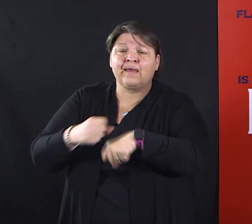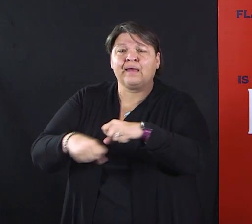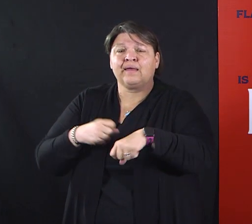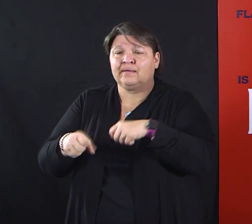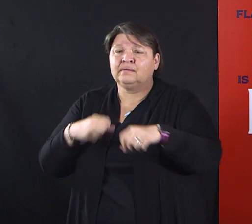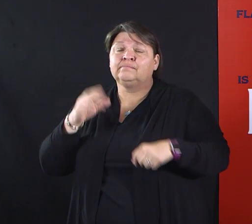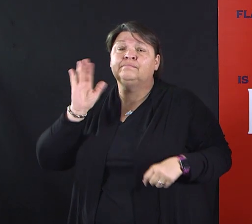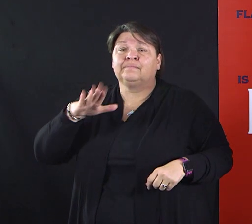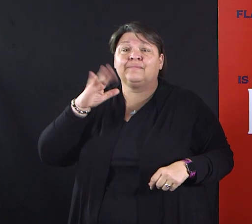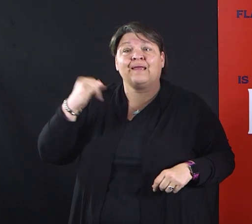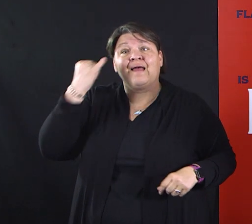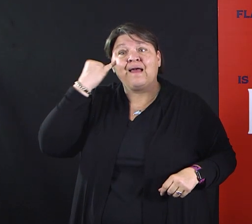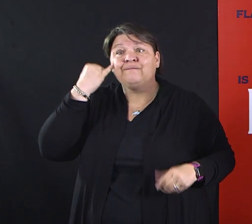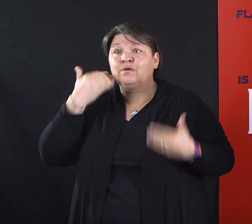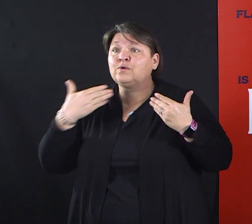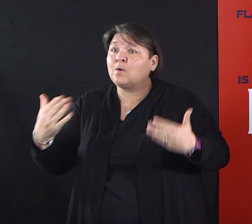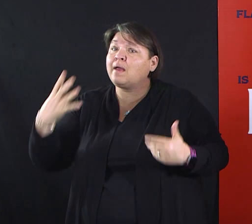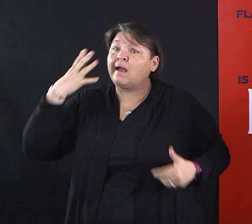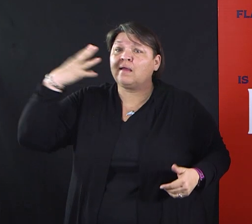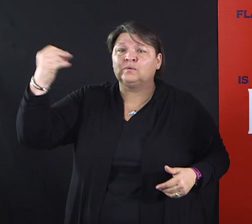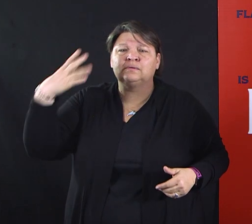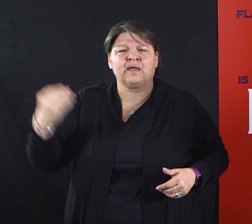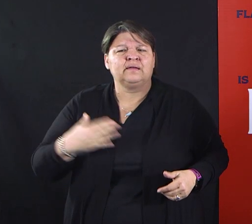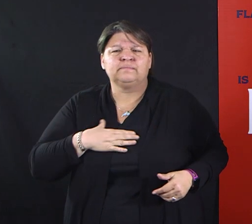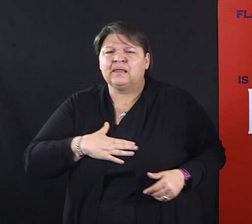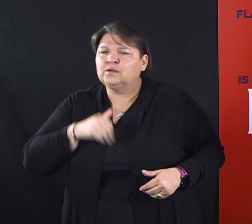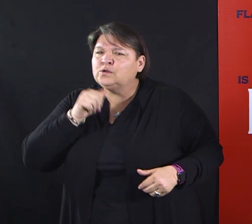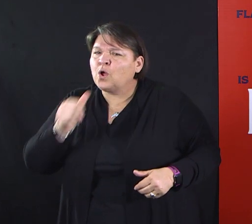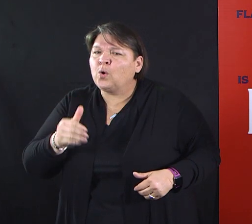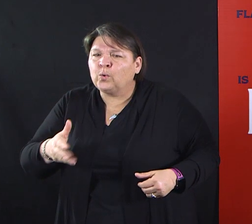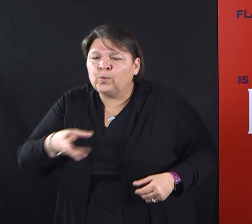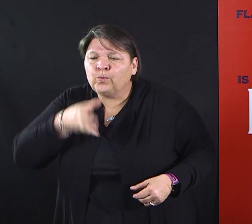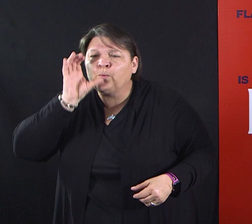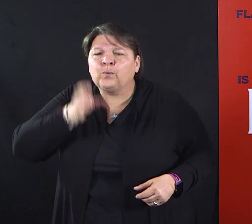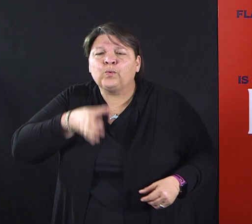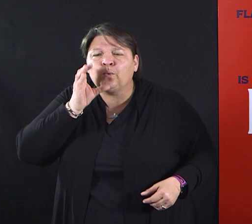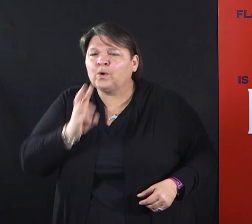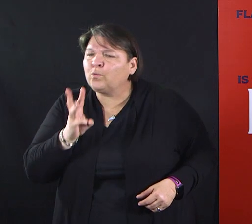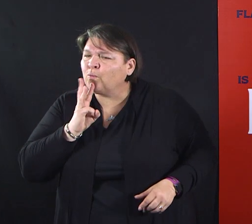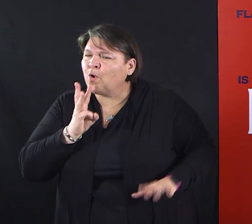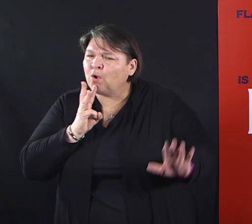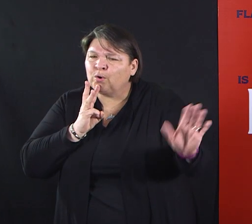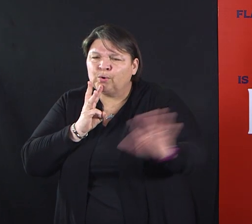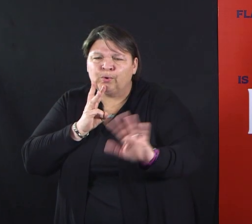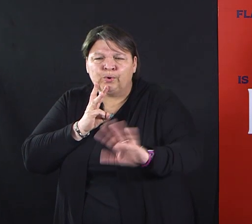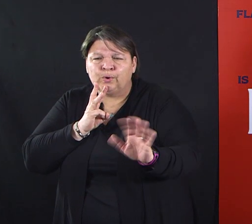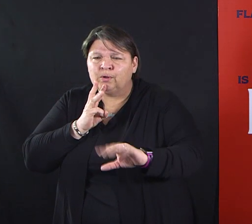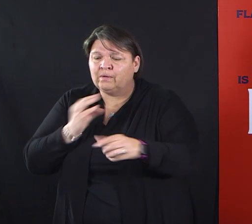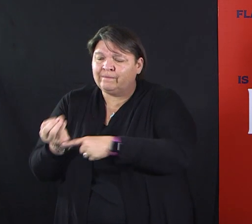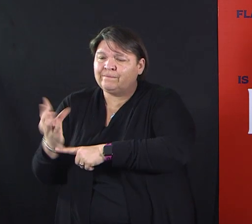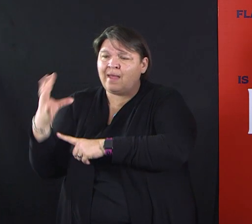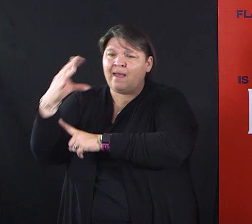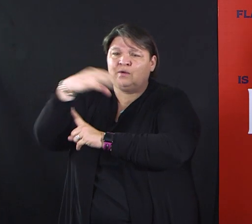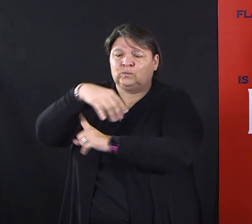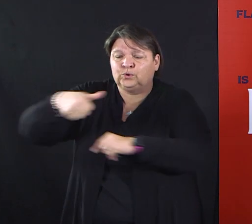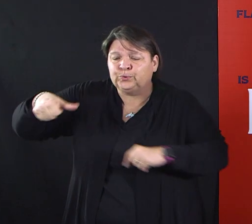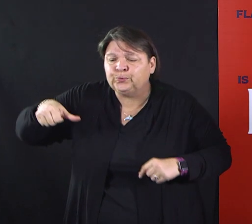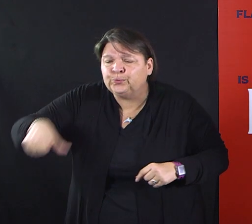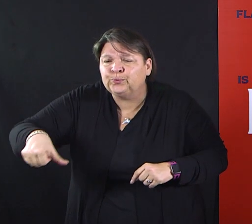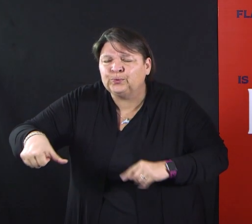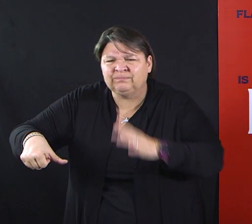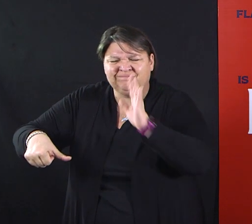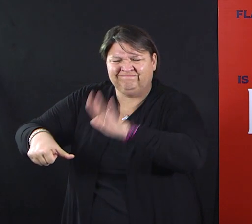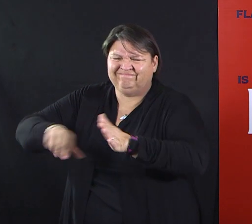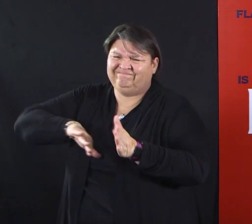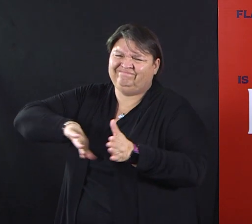the restrooms. While we know it's been difficult with the schools being closed, we also strongly recommend that you avoid the playgrounds